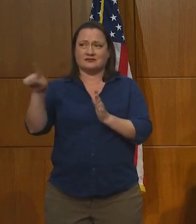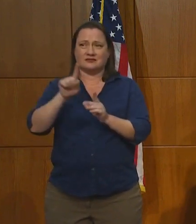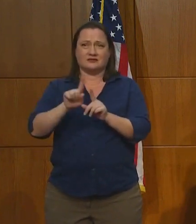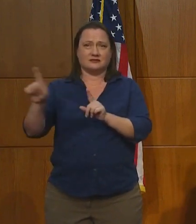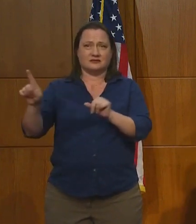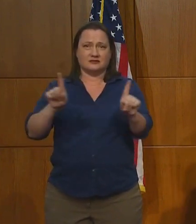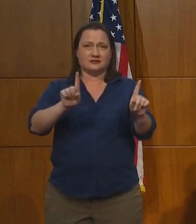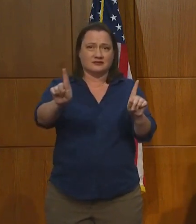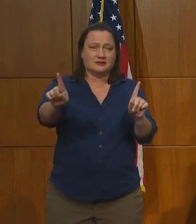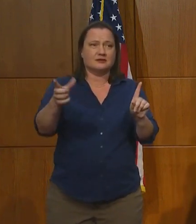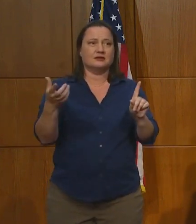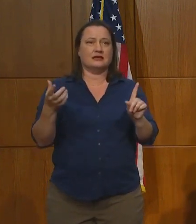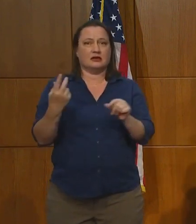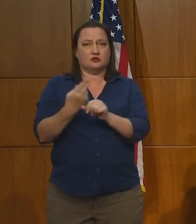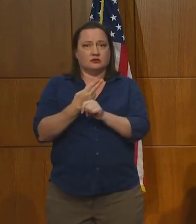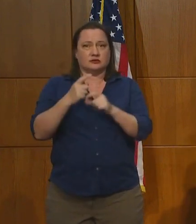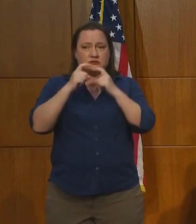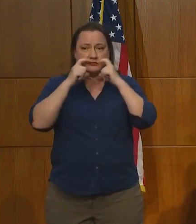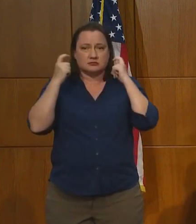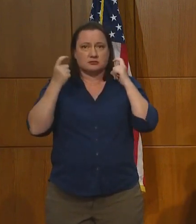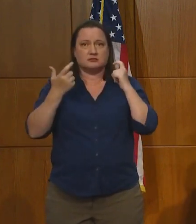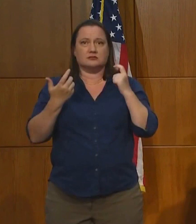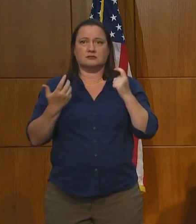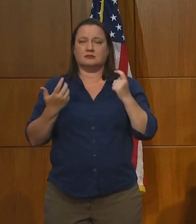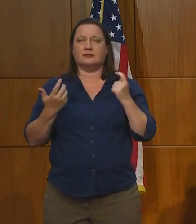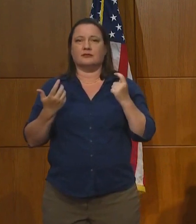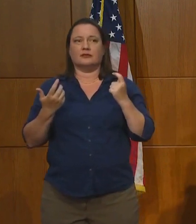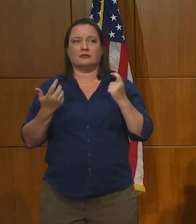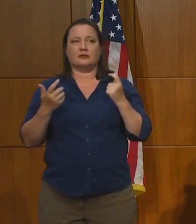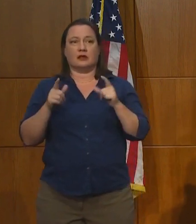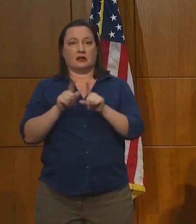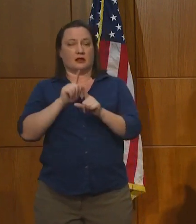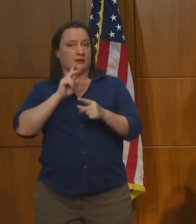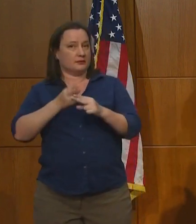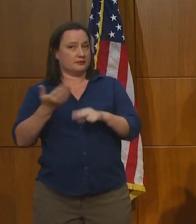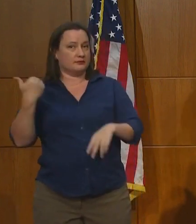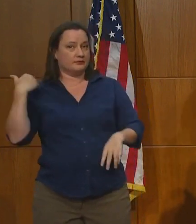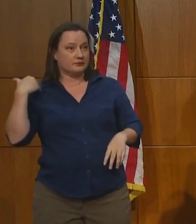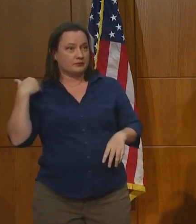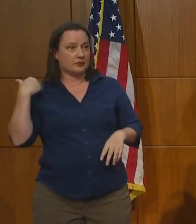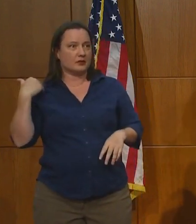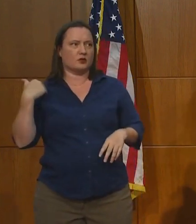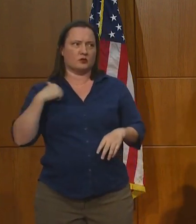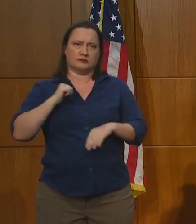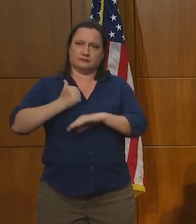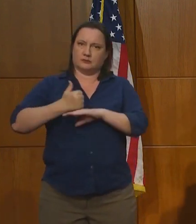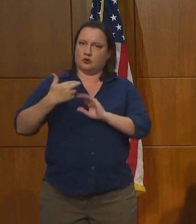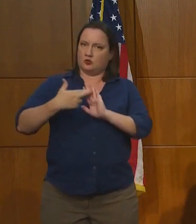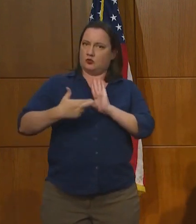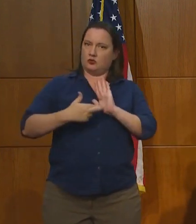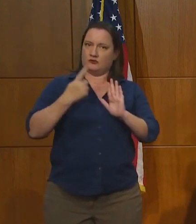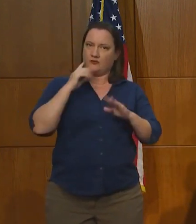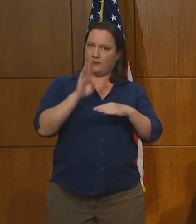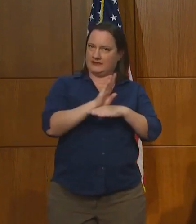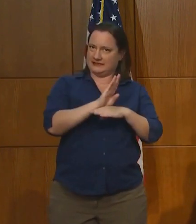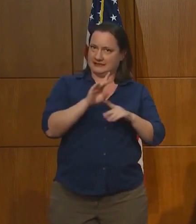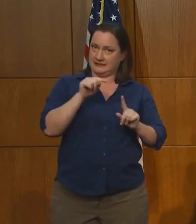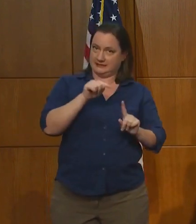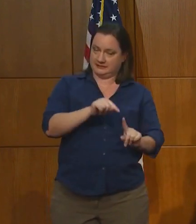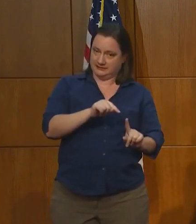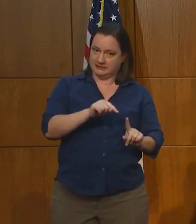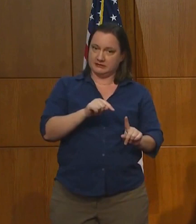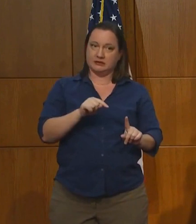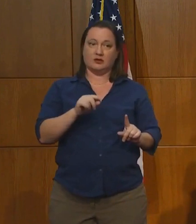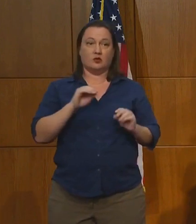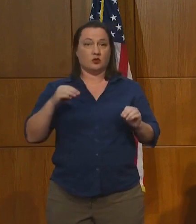of a facial covering. And as I said earlier, we have rules in place for businesses. If you don't wear a